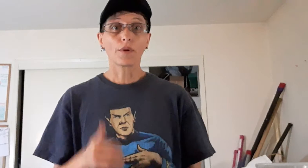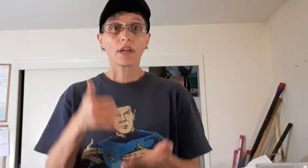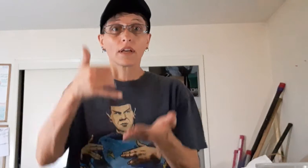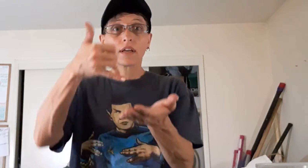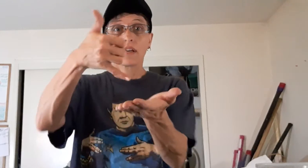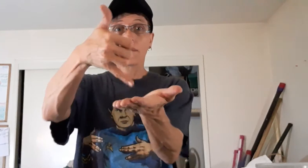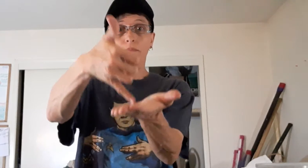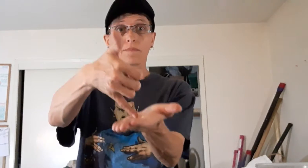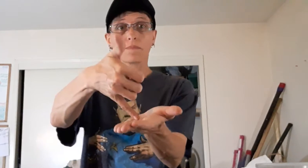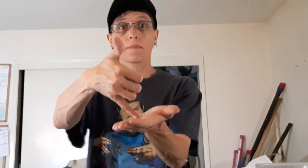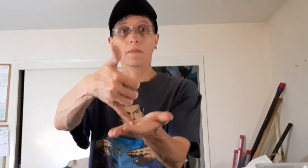Brewing.